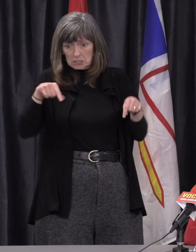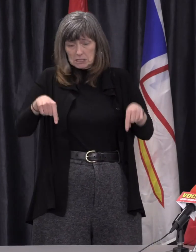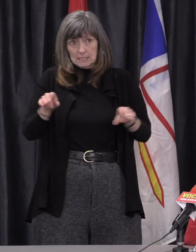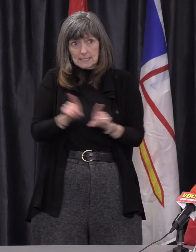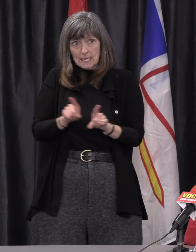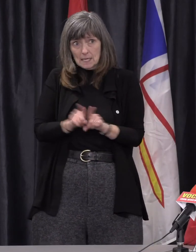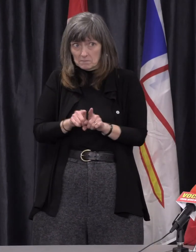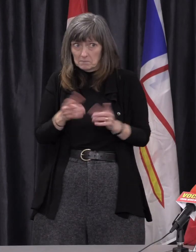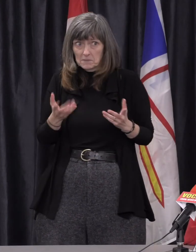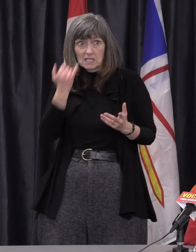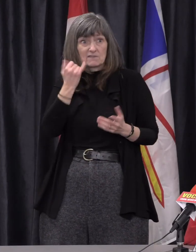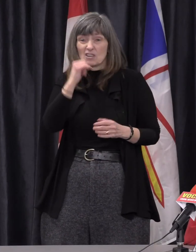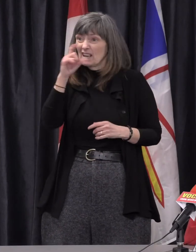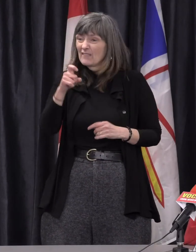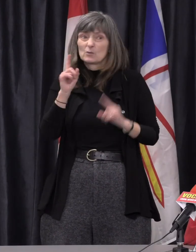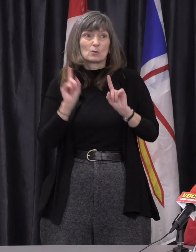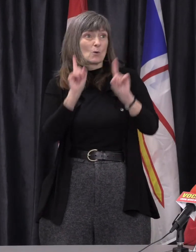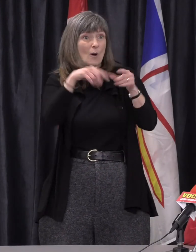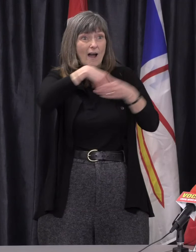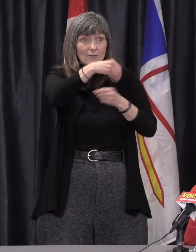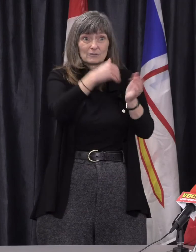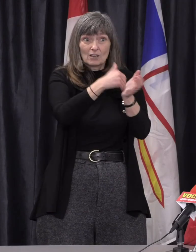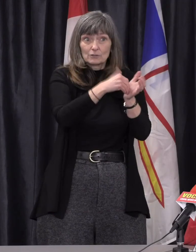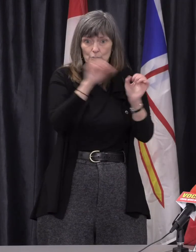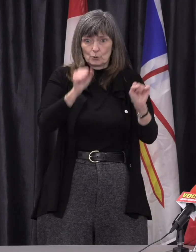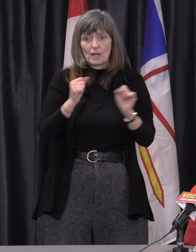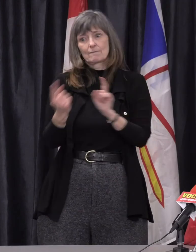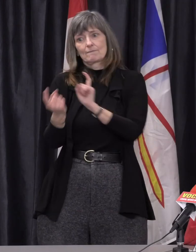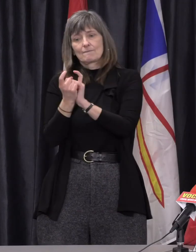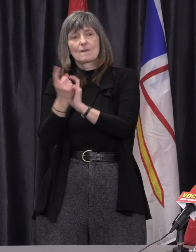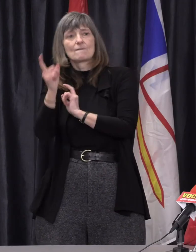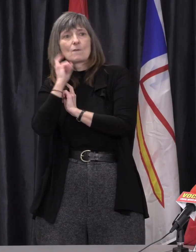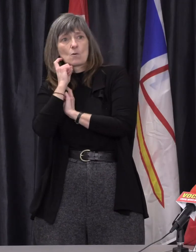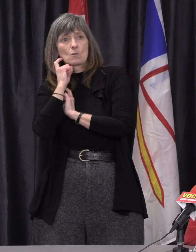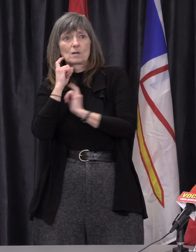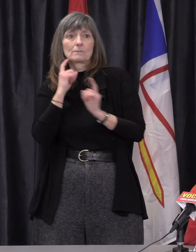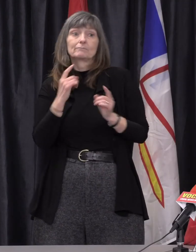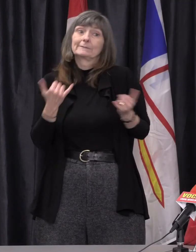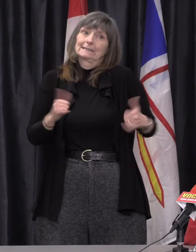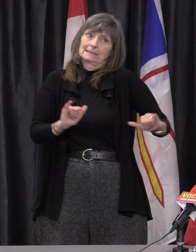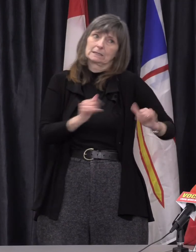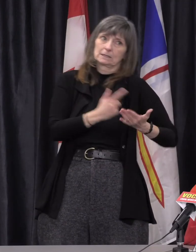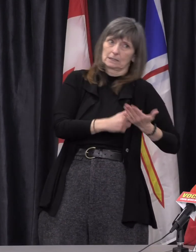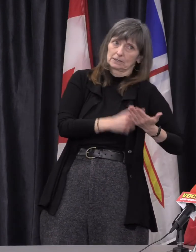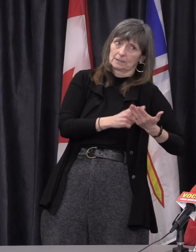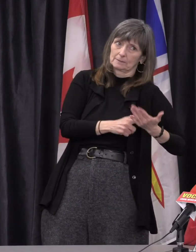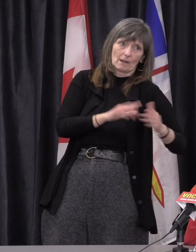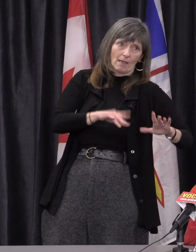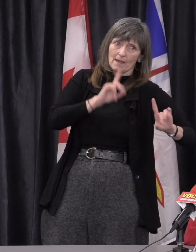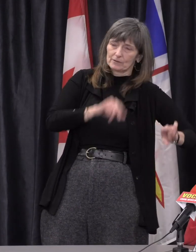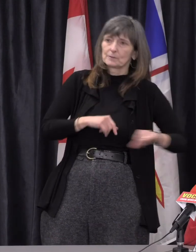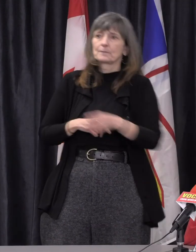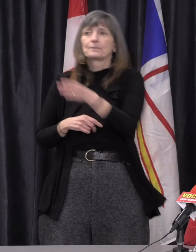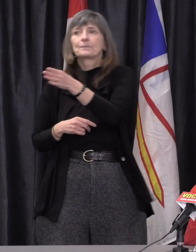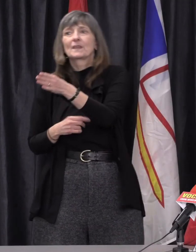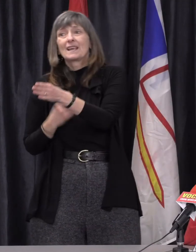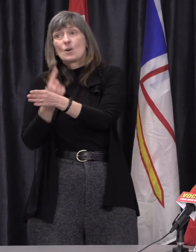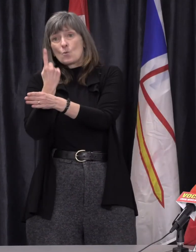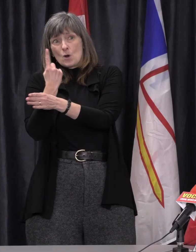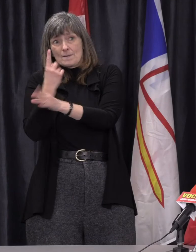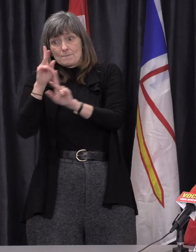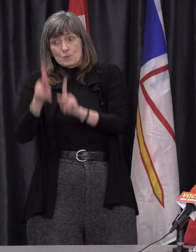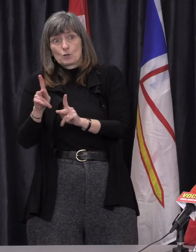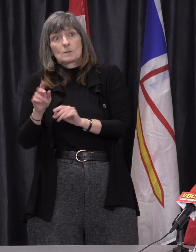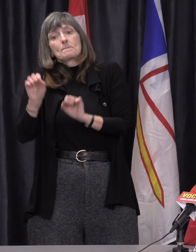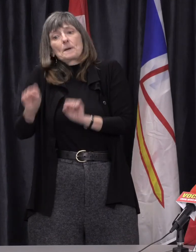ongoing. I don't have a specific answer for you for that, though. You mentioned and you said that that presumptive case was in